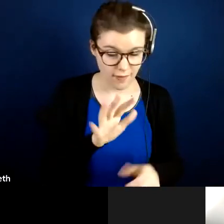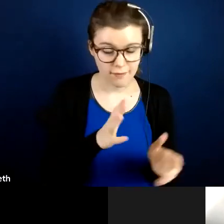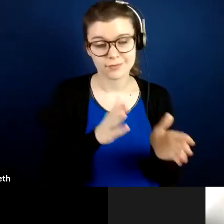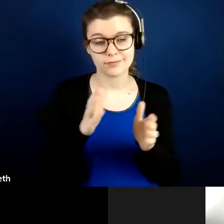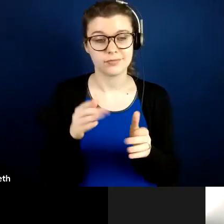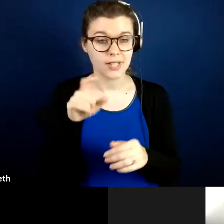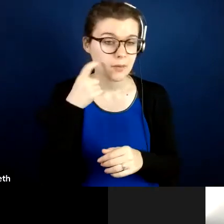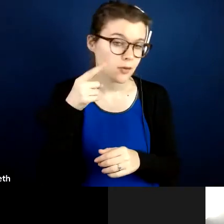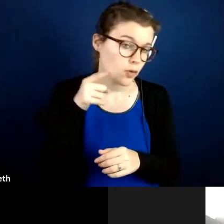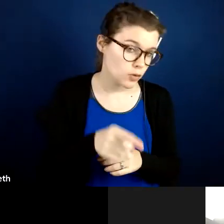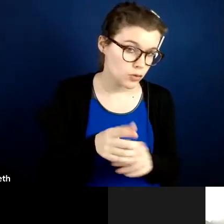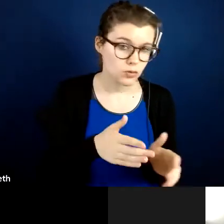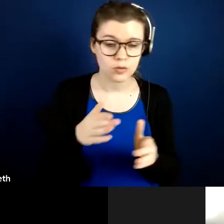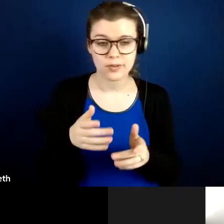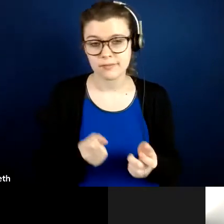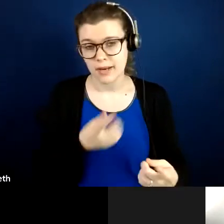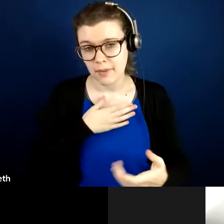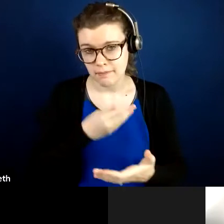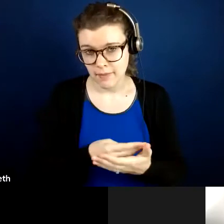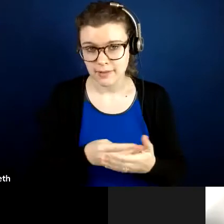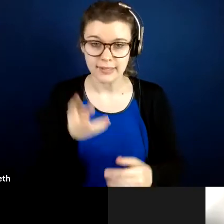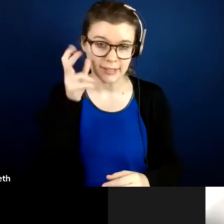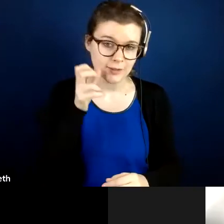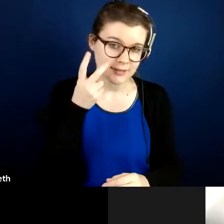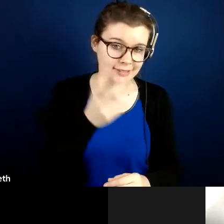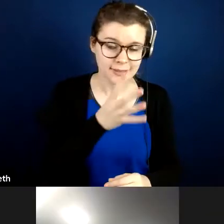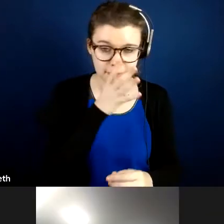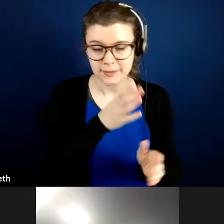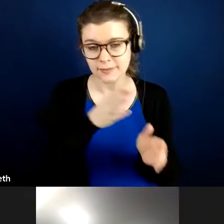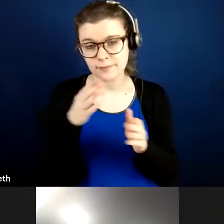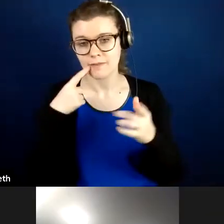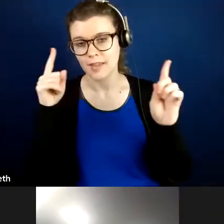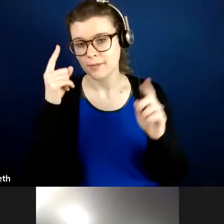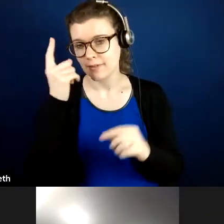you, spending my money, hear, see, speak, and famous faces.